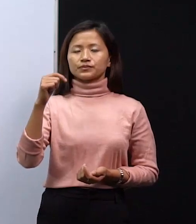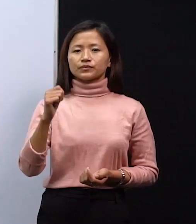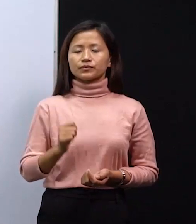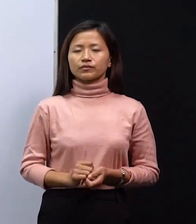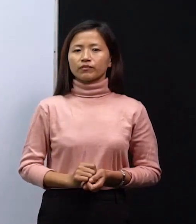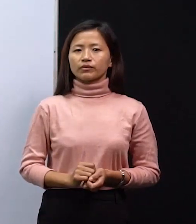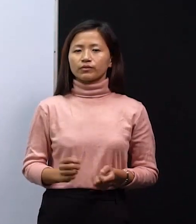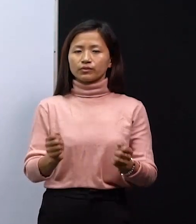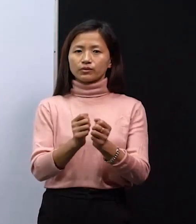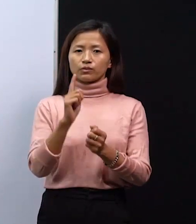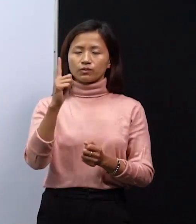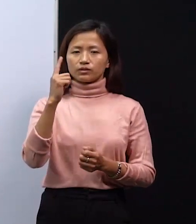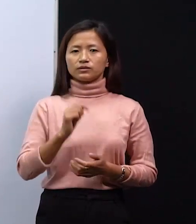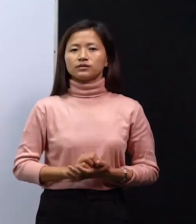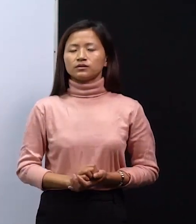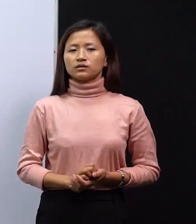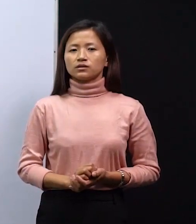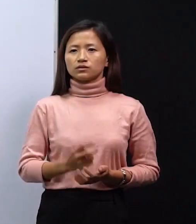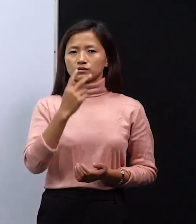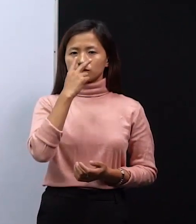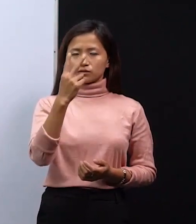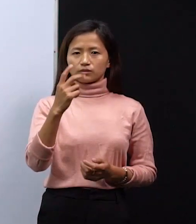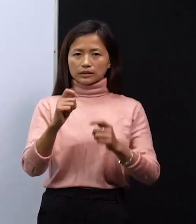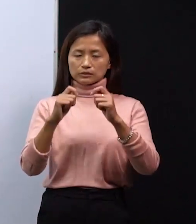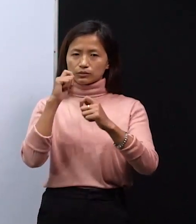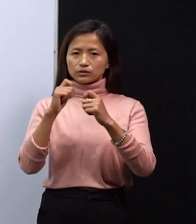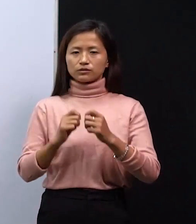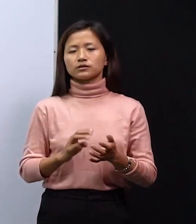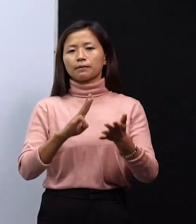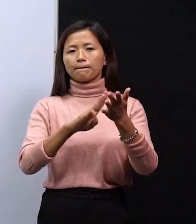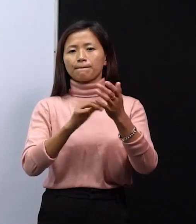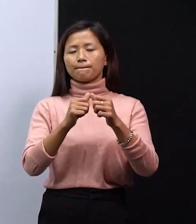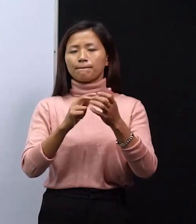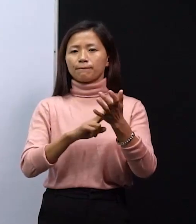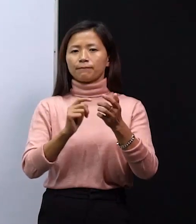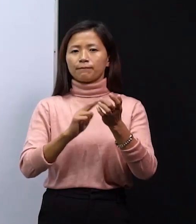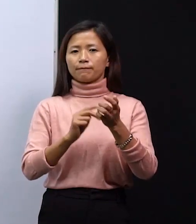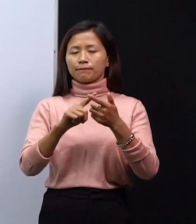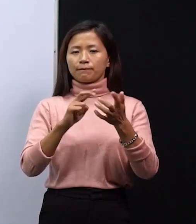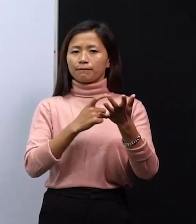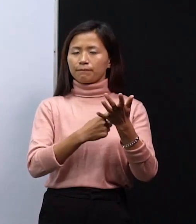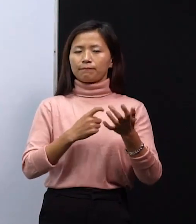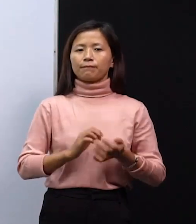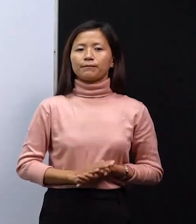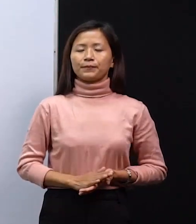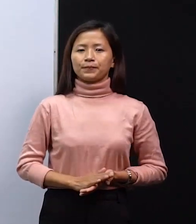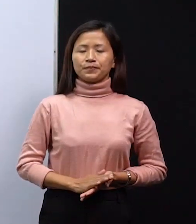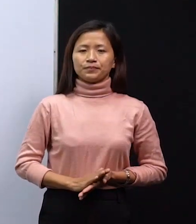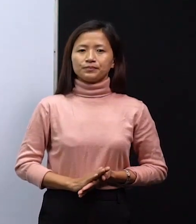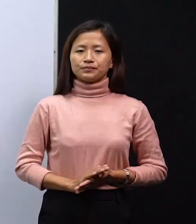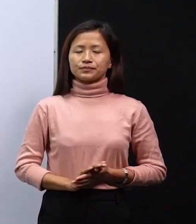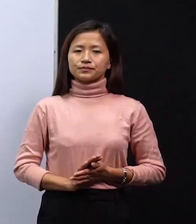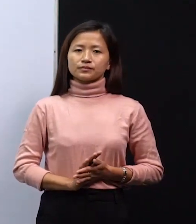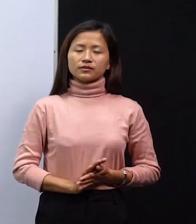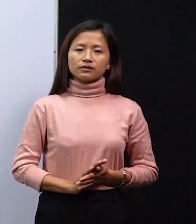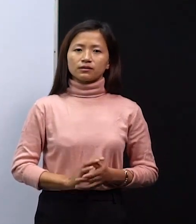1 and you will see the expression in this manner, okay? So now you have